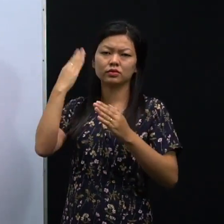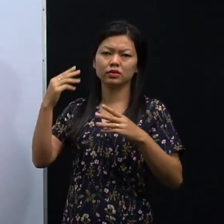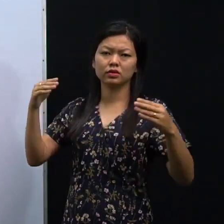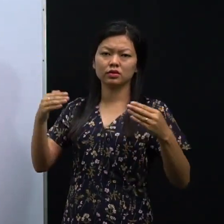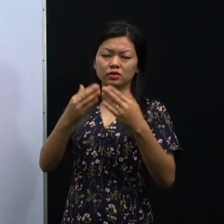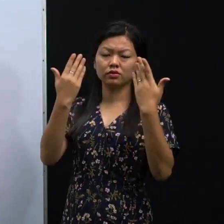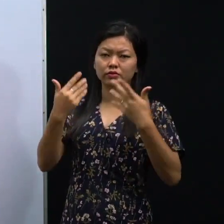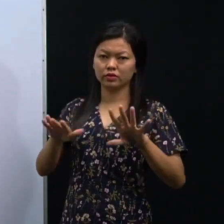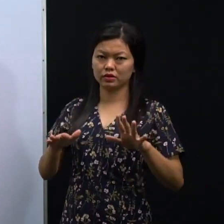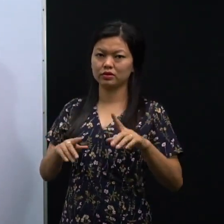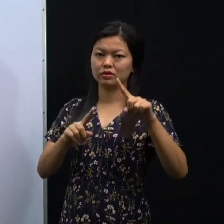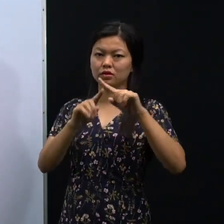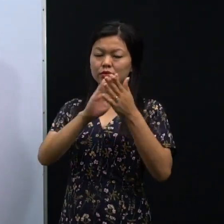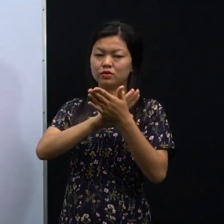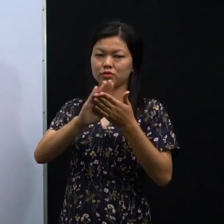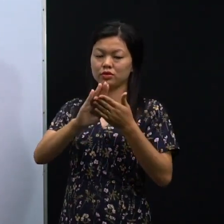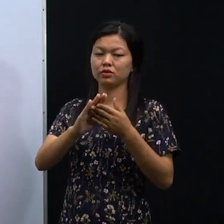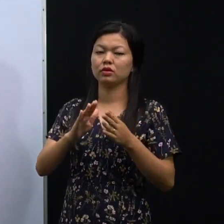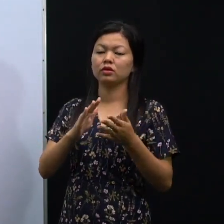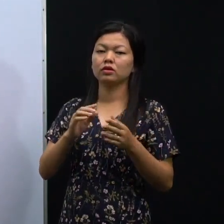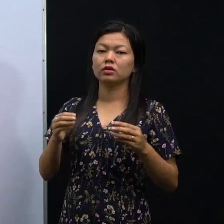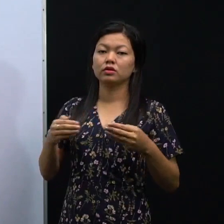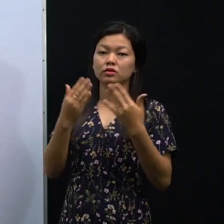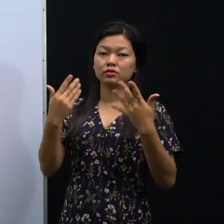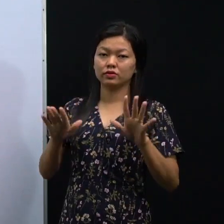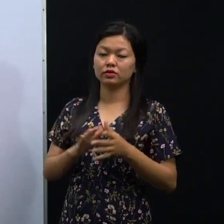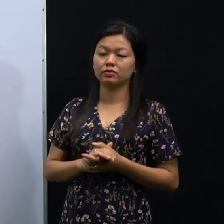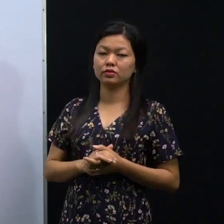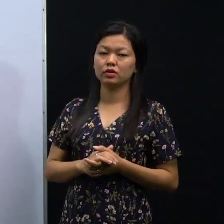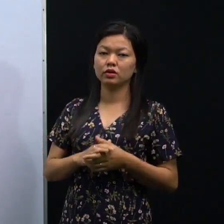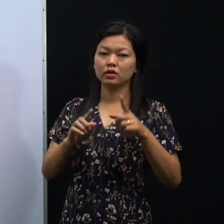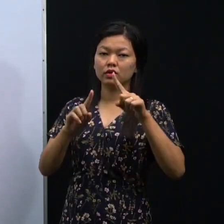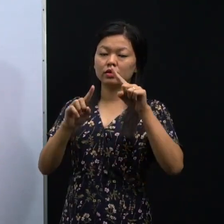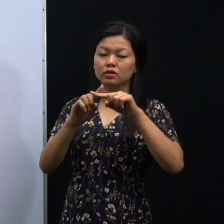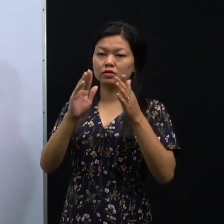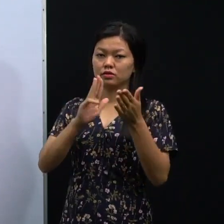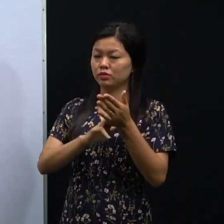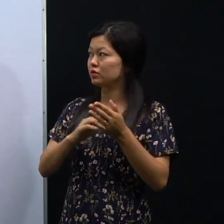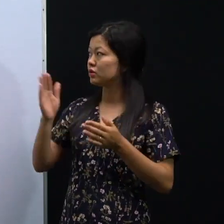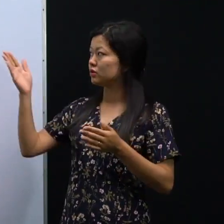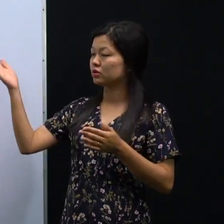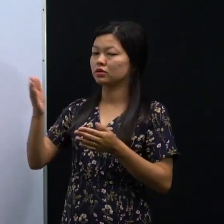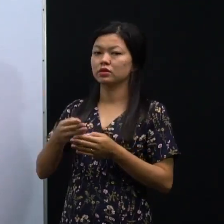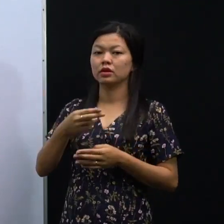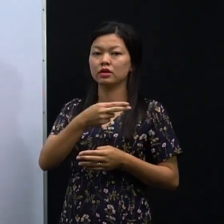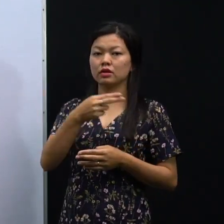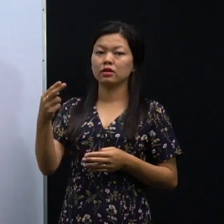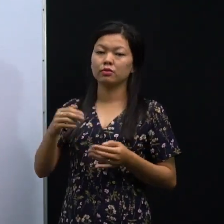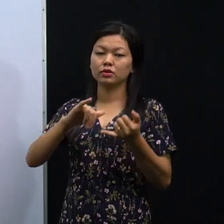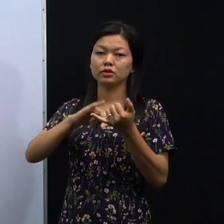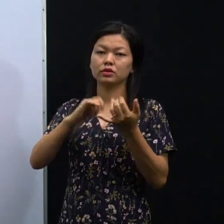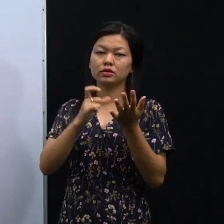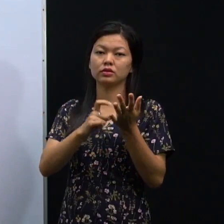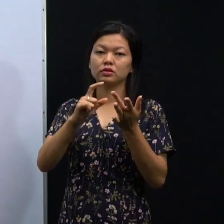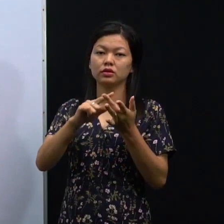the Thomson model of an atom, and Thomson is one of the scientists who has first given the model of an atom,